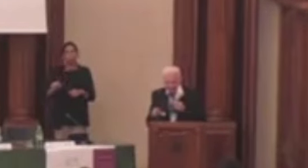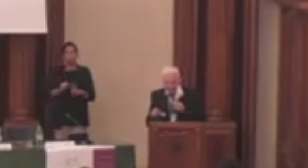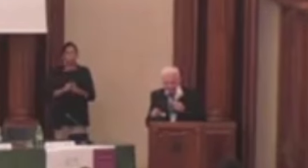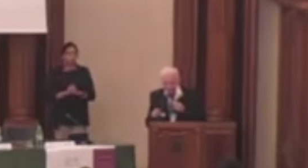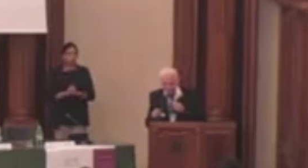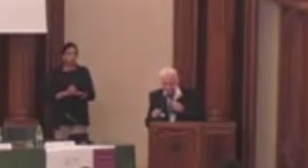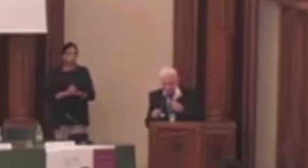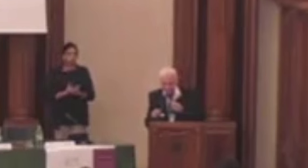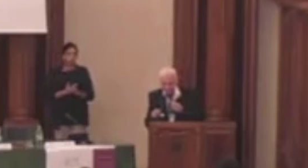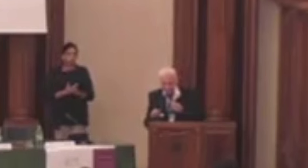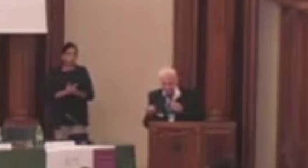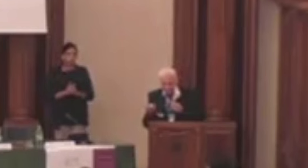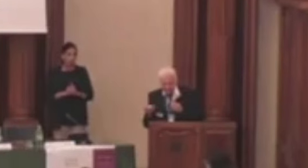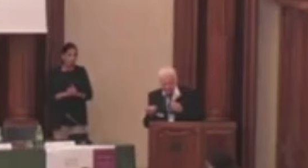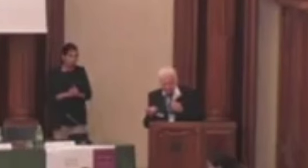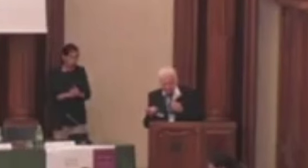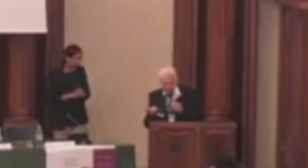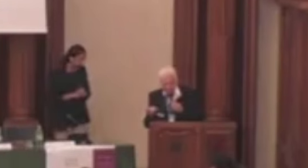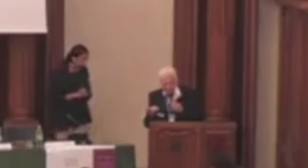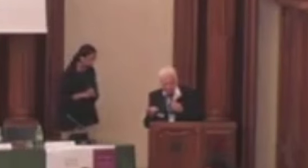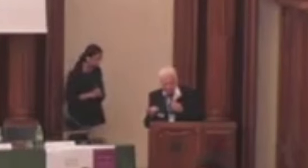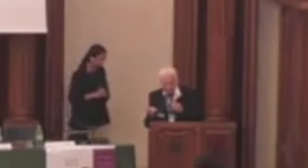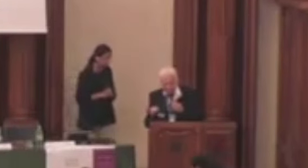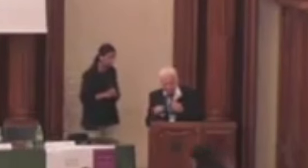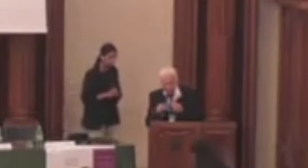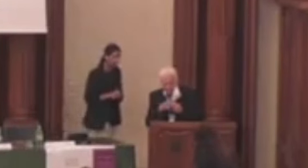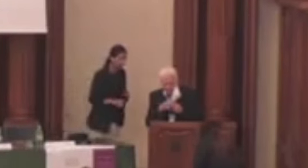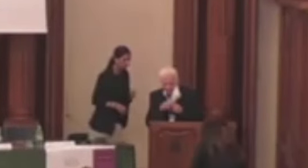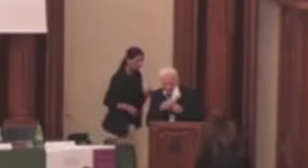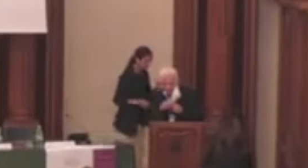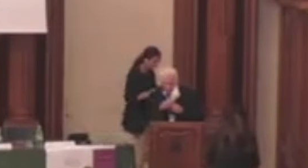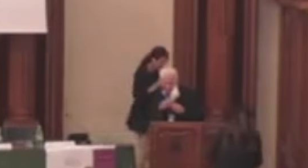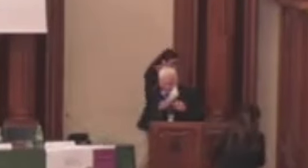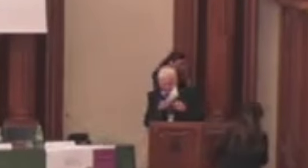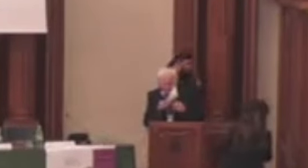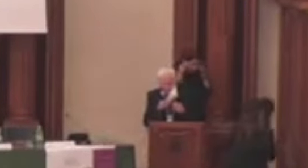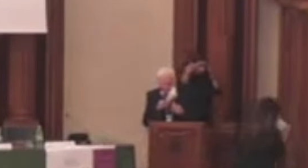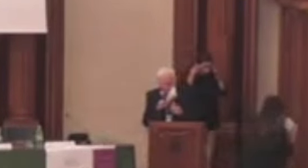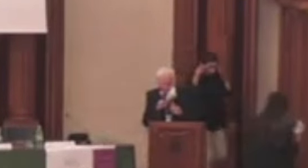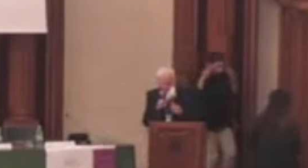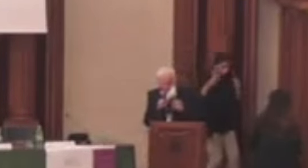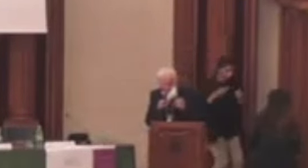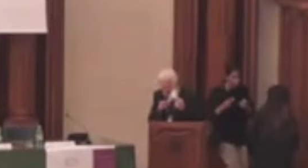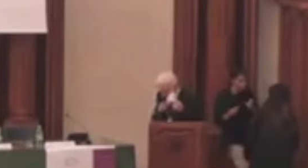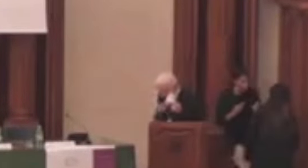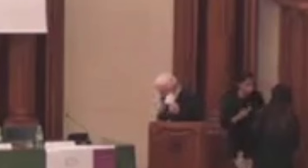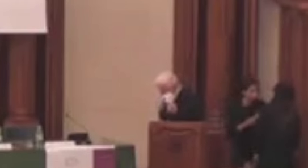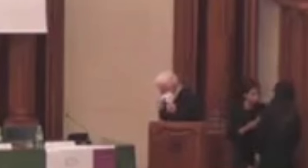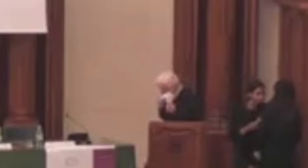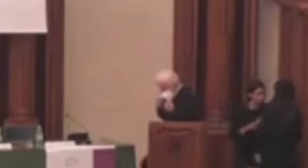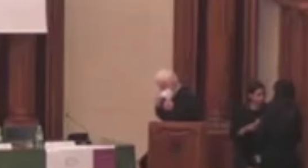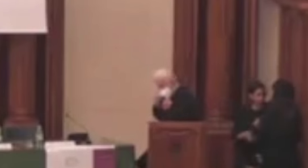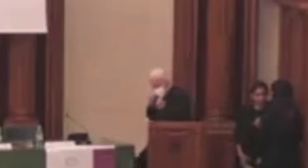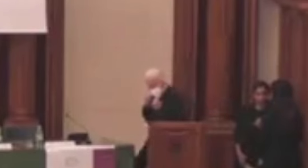I remember that I think that we have 6 p.m. That is the limit after we